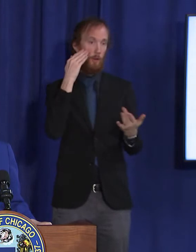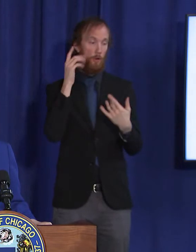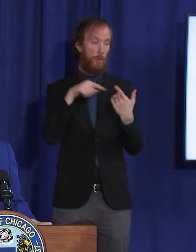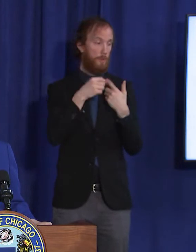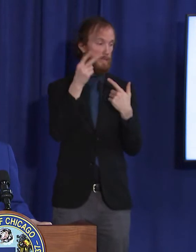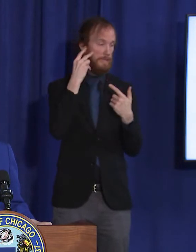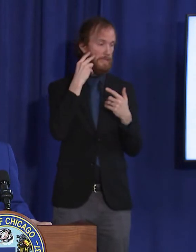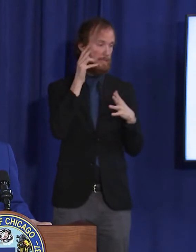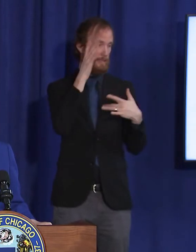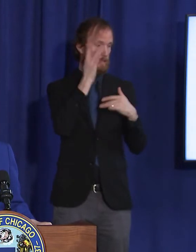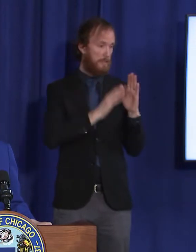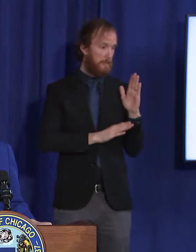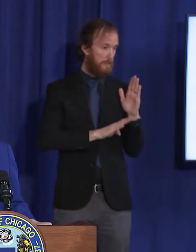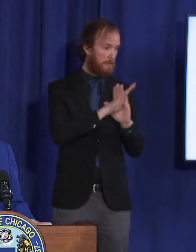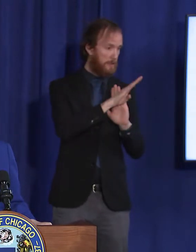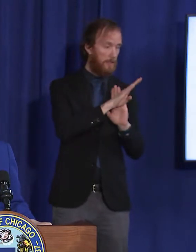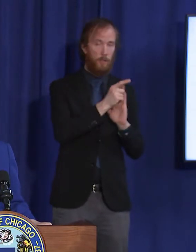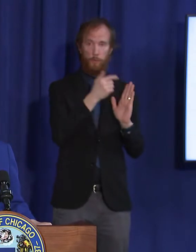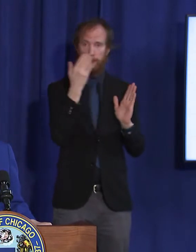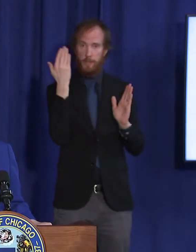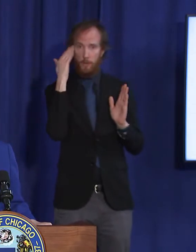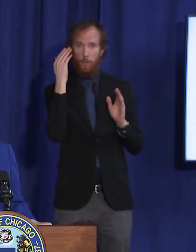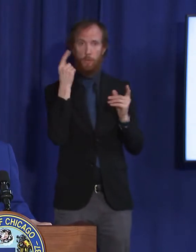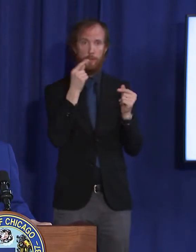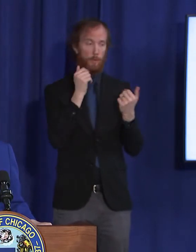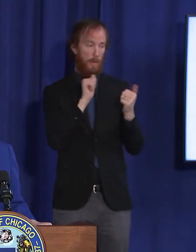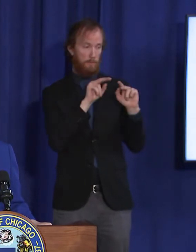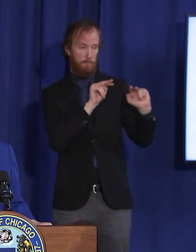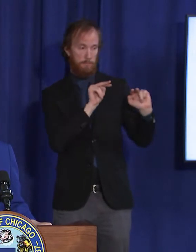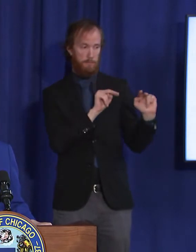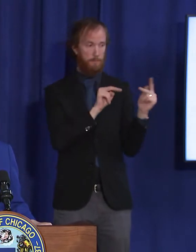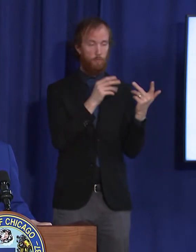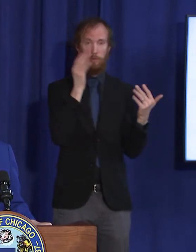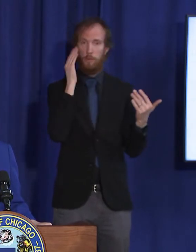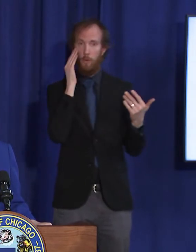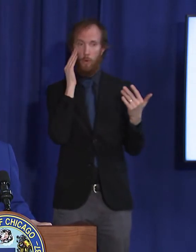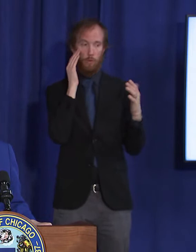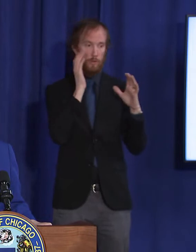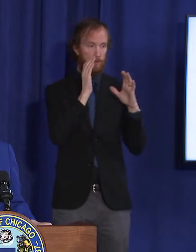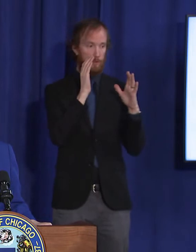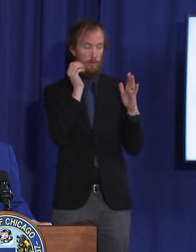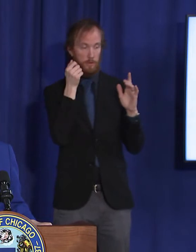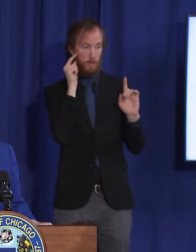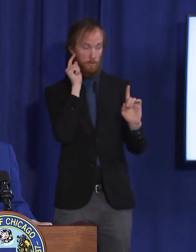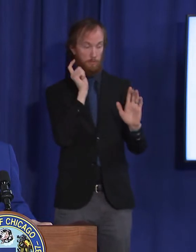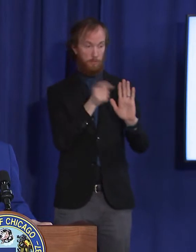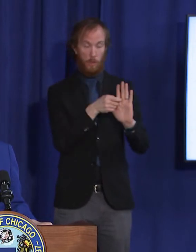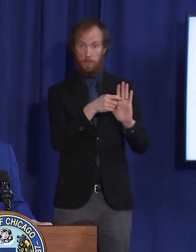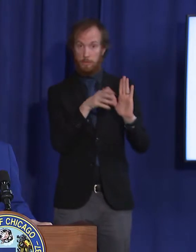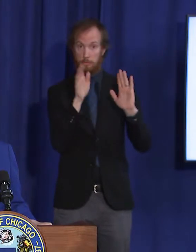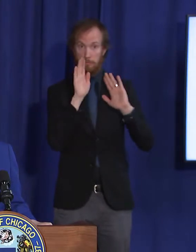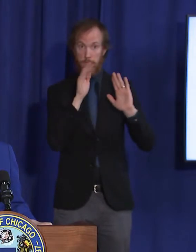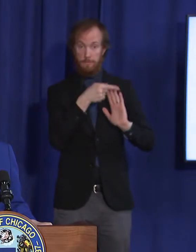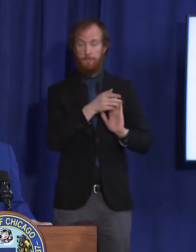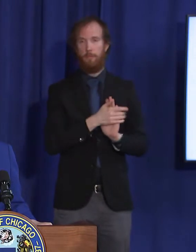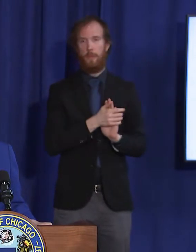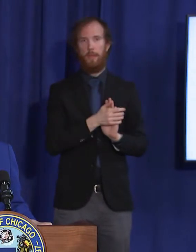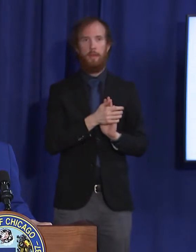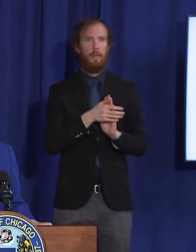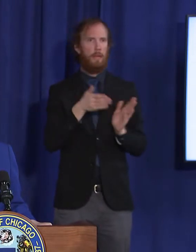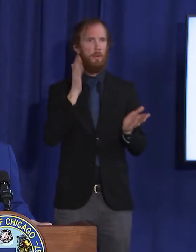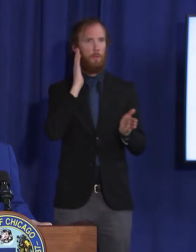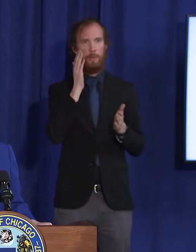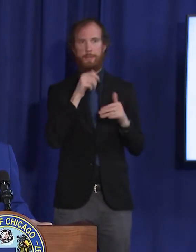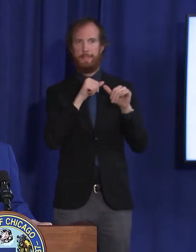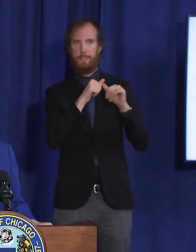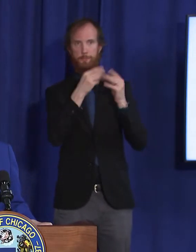monitor those, we know how to look for signs of trouble, and we will continue to keep people informed. And just like we